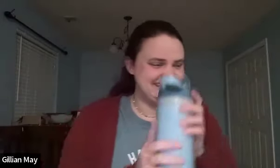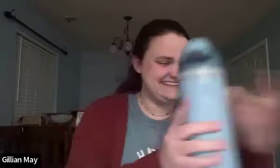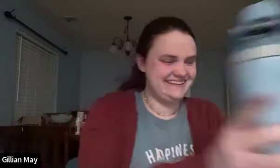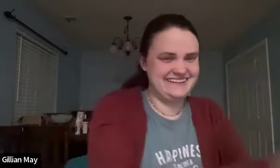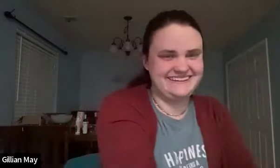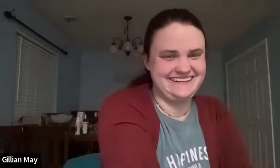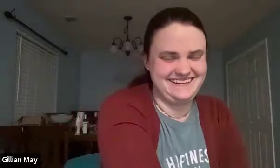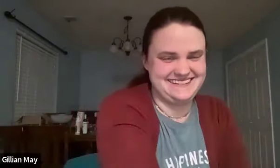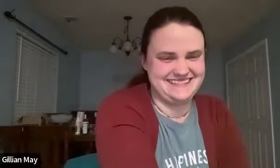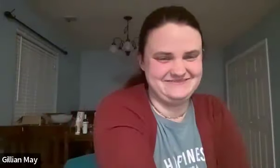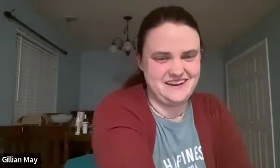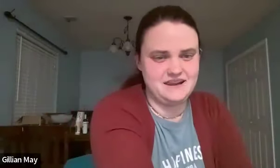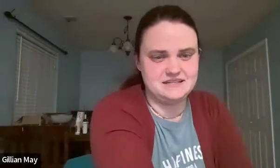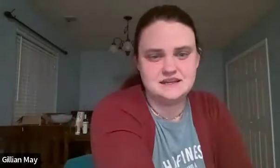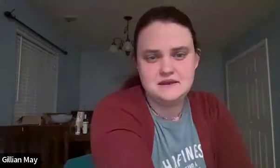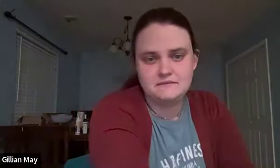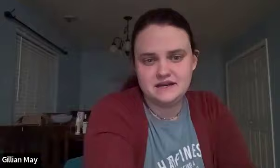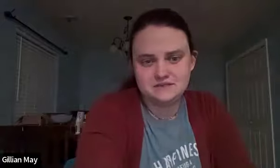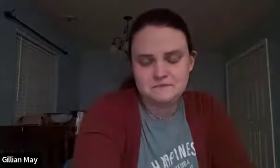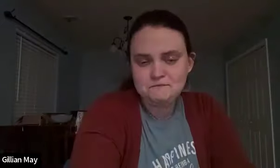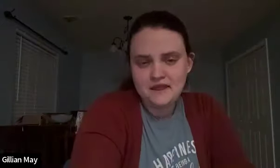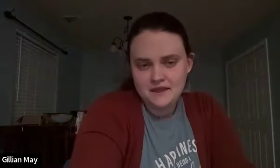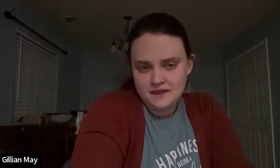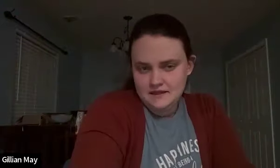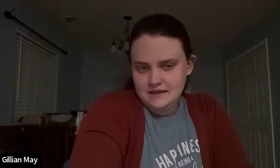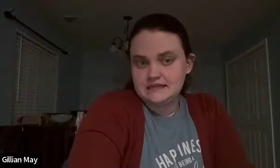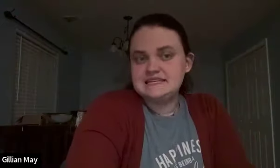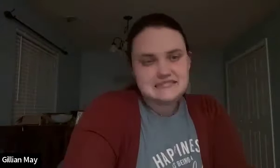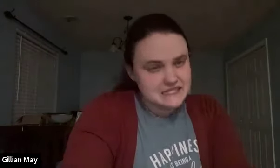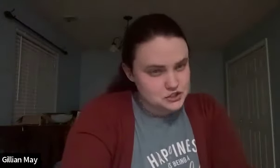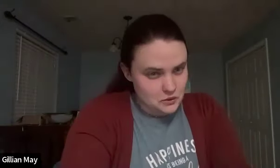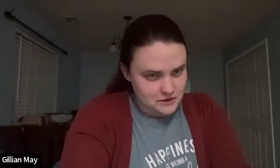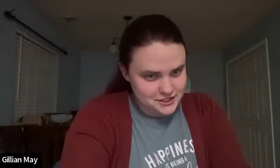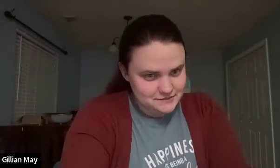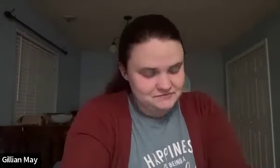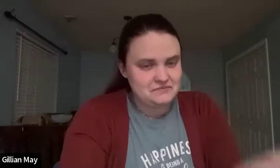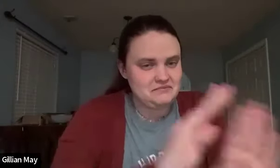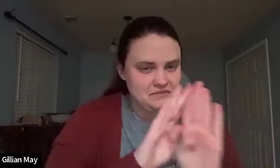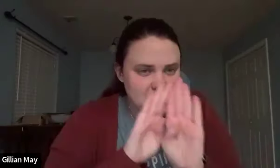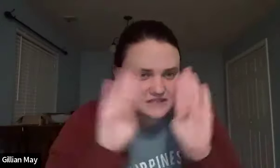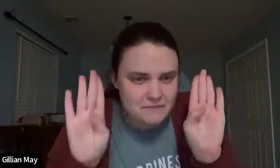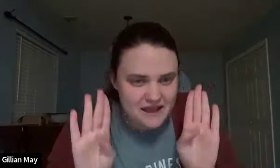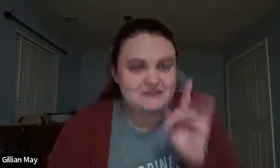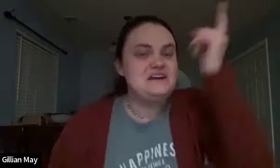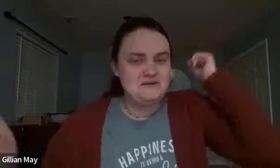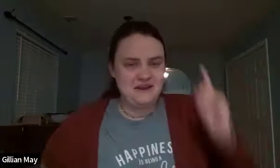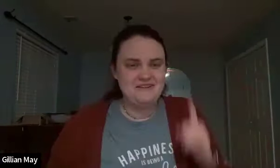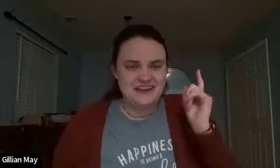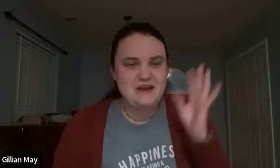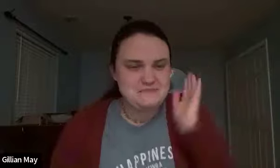Good. Awesome. All right. My next one, it says C. George. You also have a background. There you go. Okay, you had a